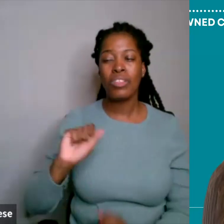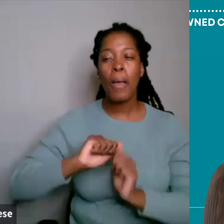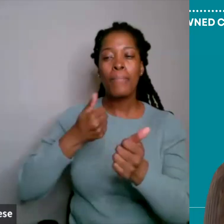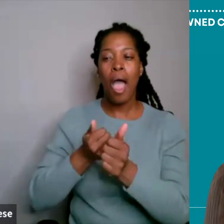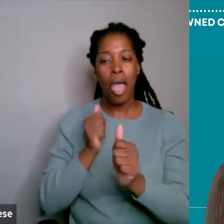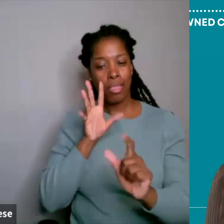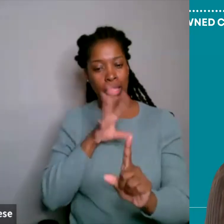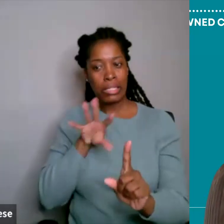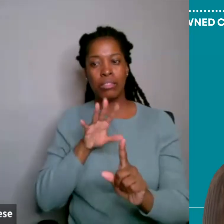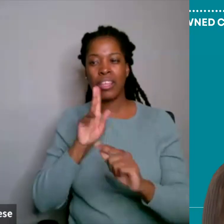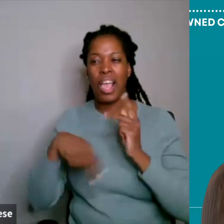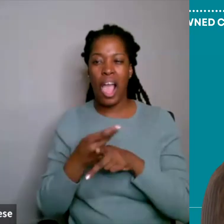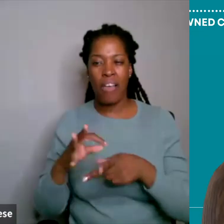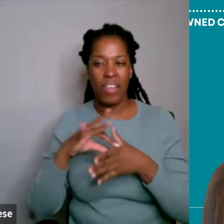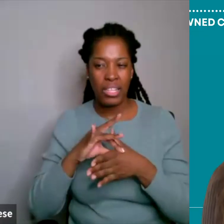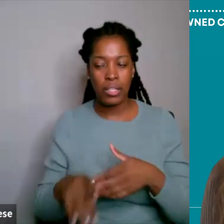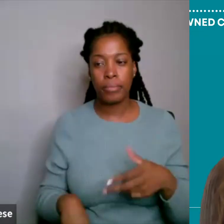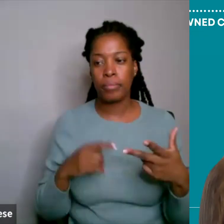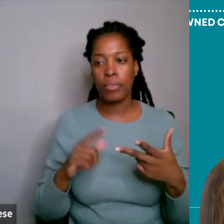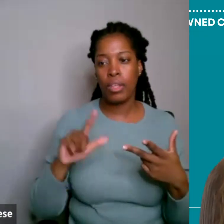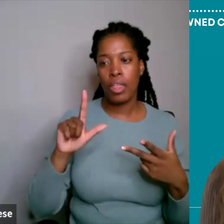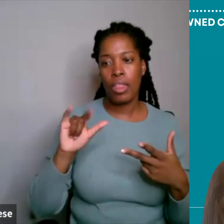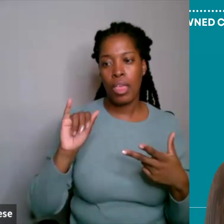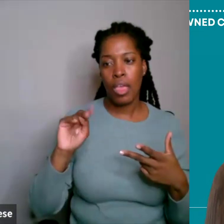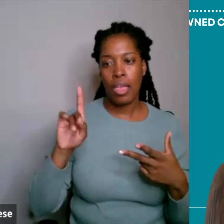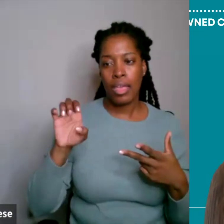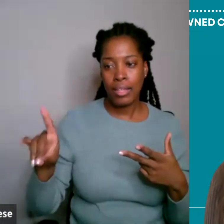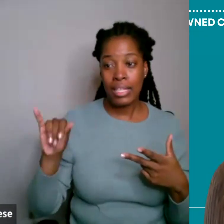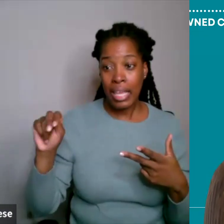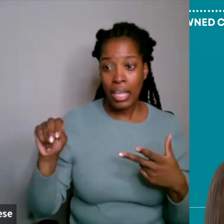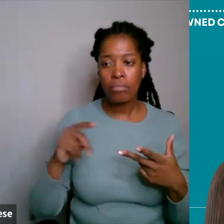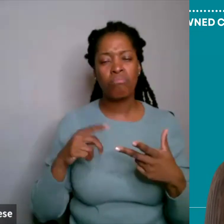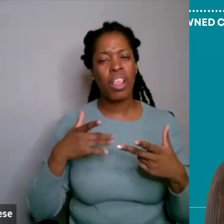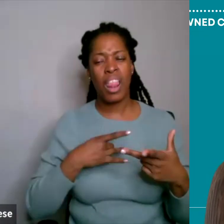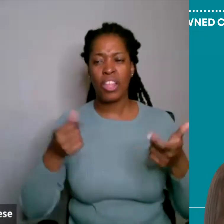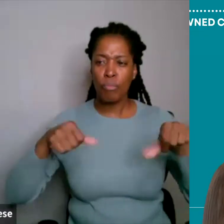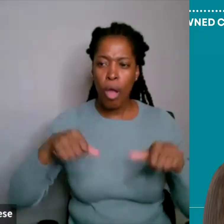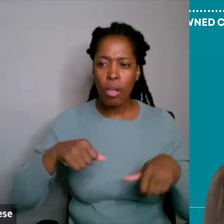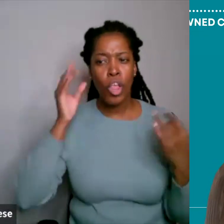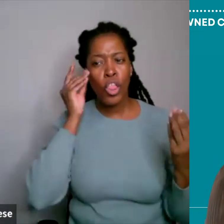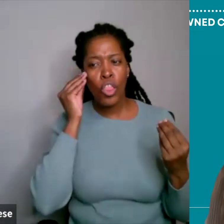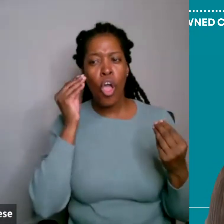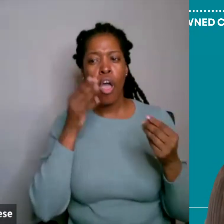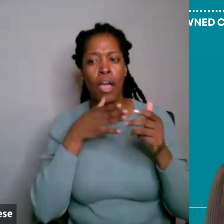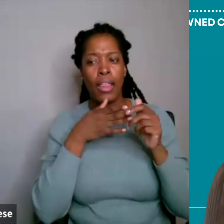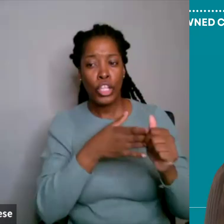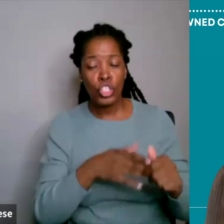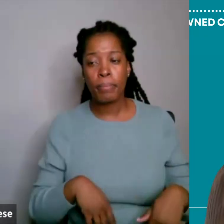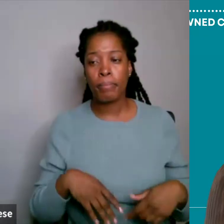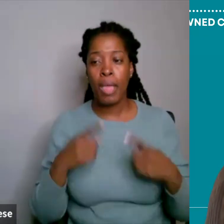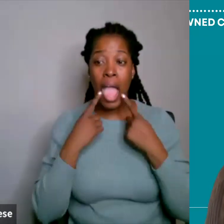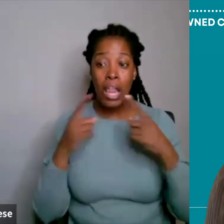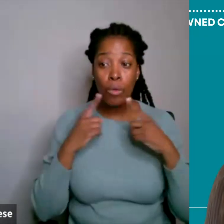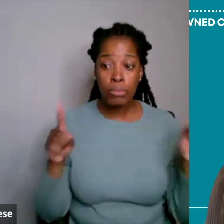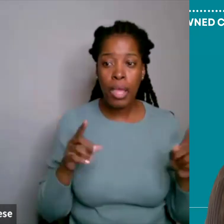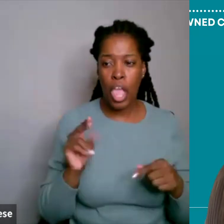content. And then on LinkedIn, we like to post thought leadership announcements and really utilize LinkedIn